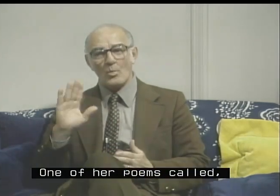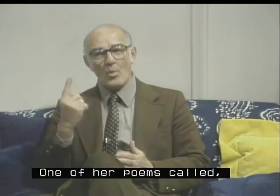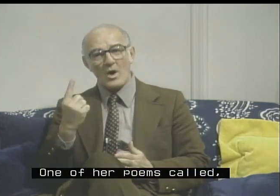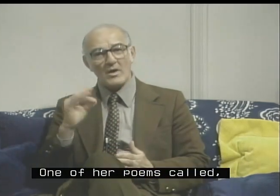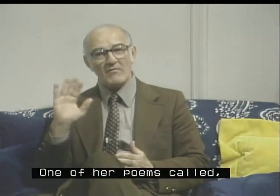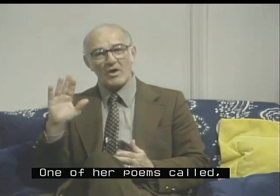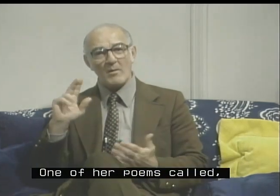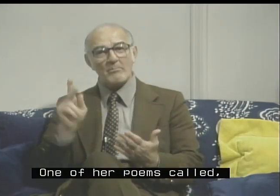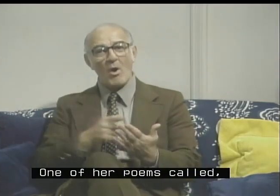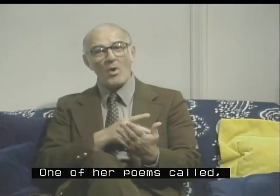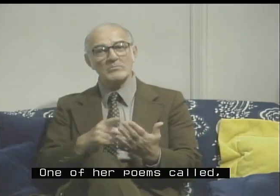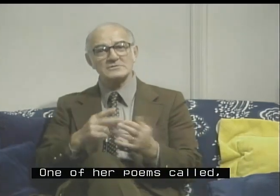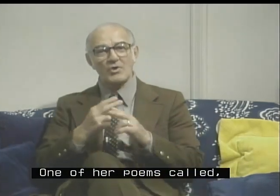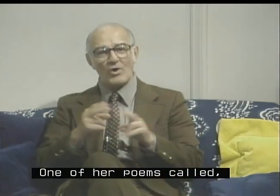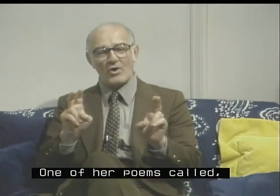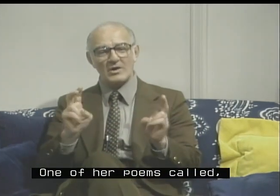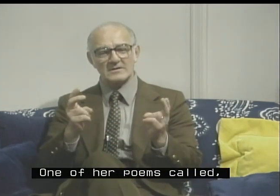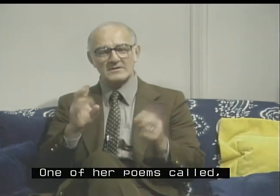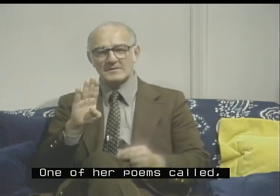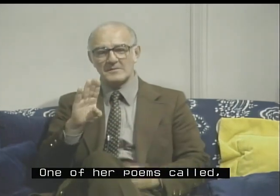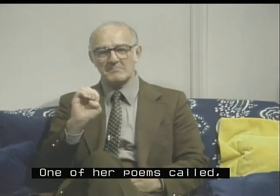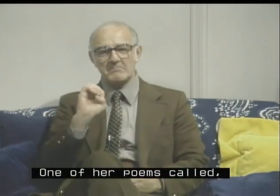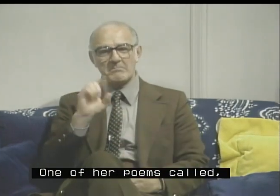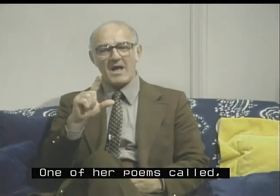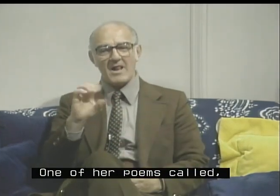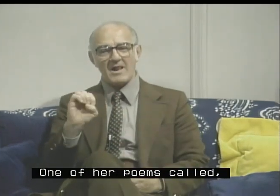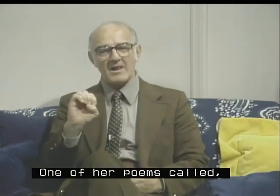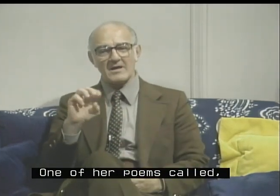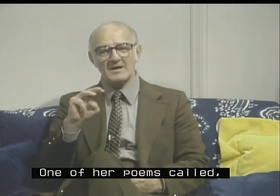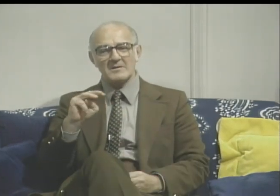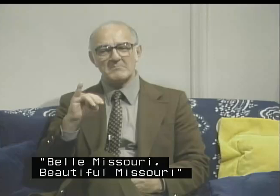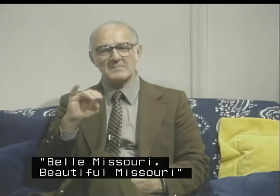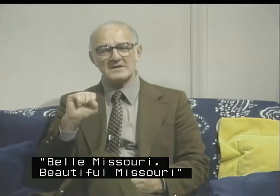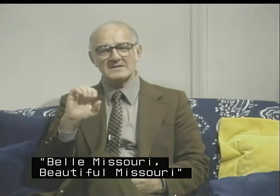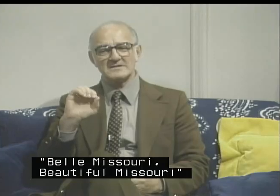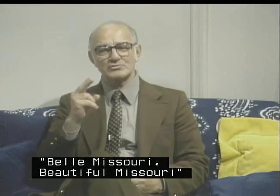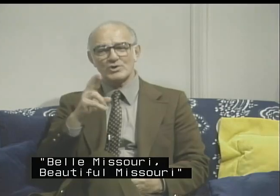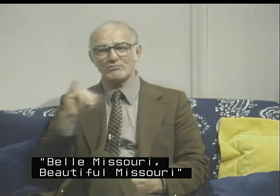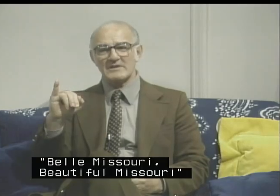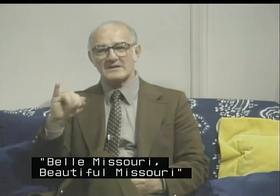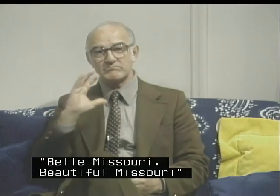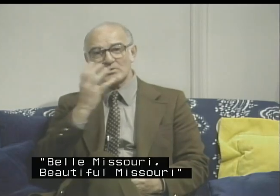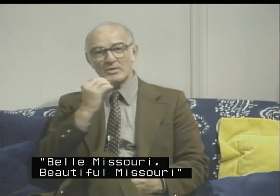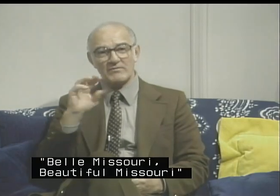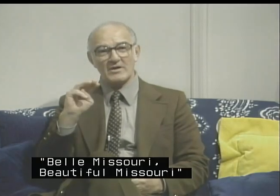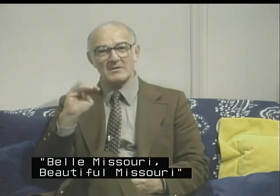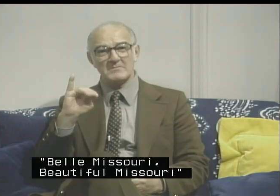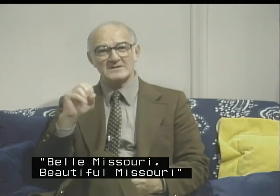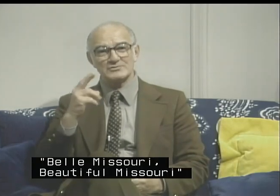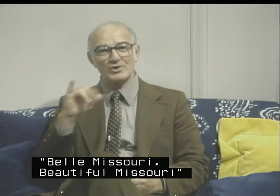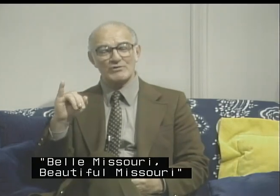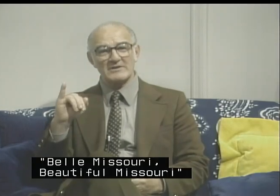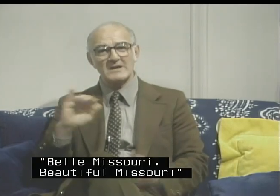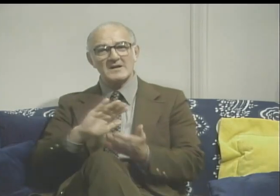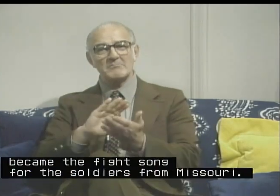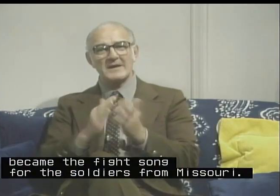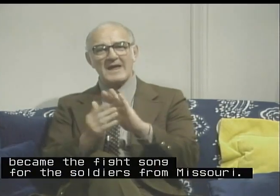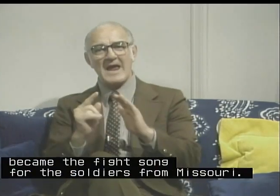One of her poems called Belle Missouri, Beautiful Missouri, became